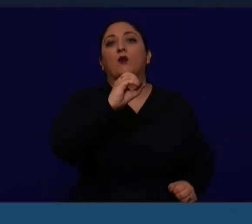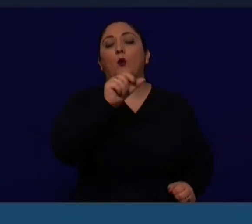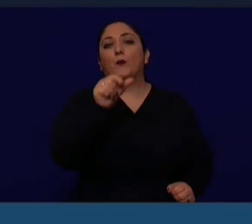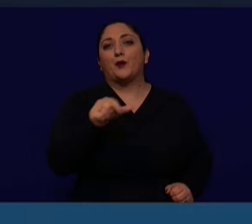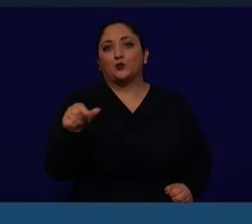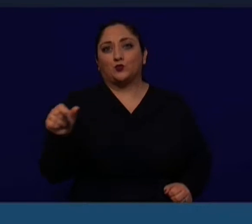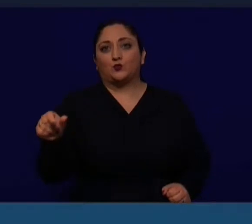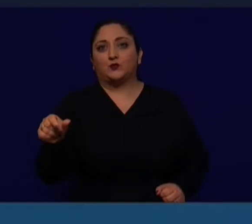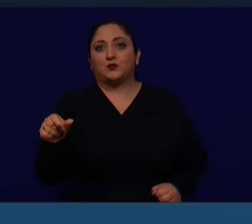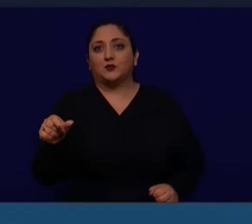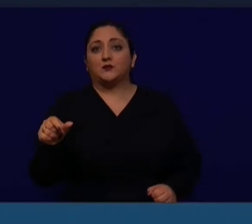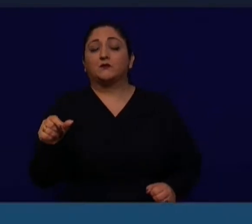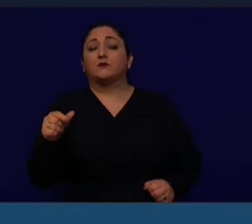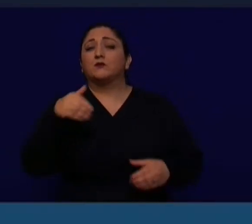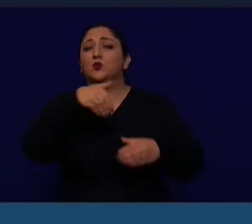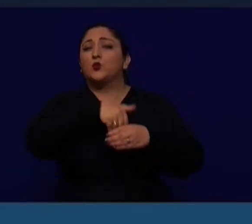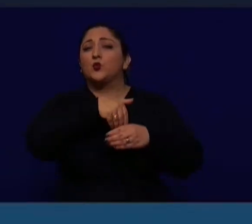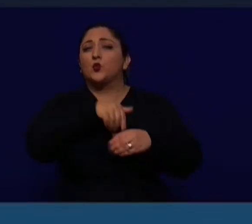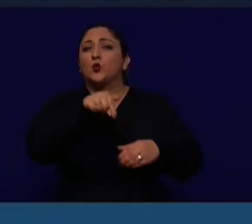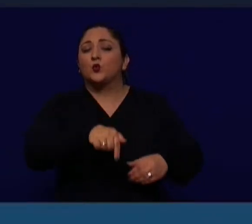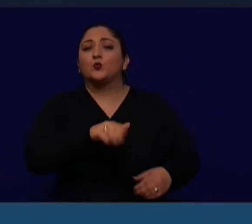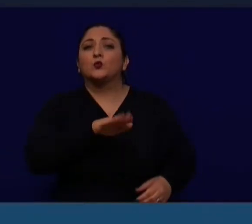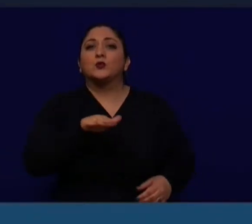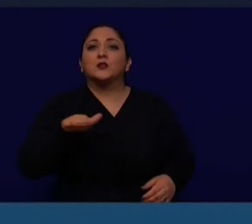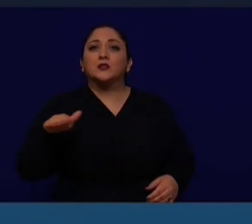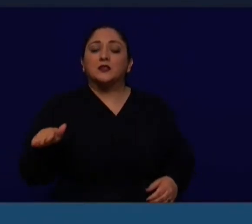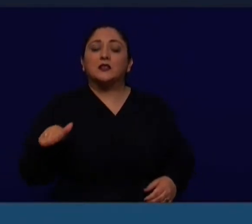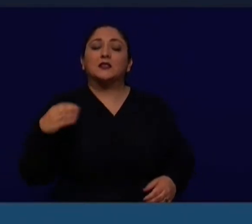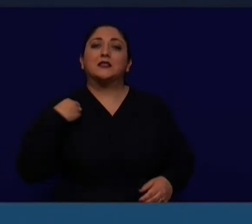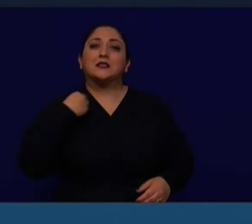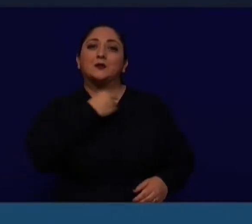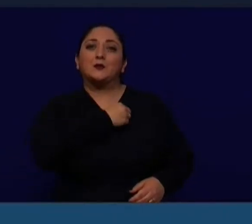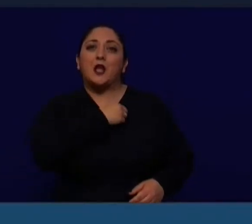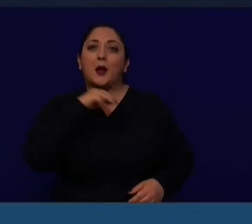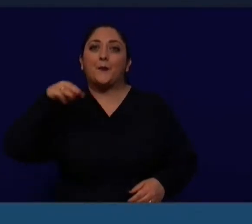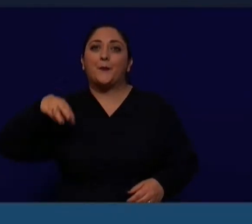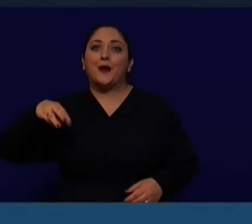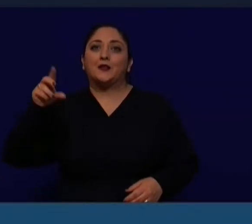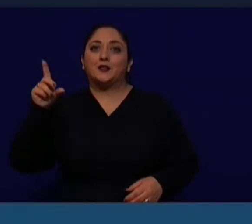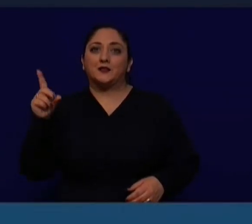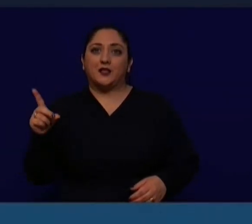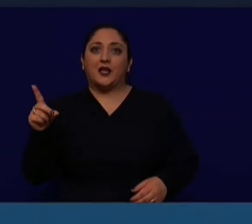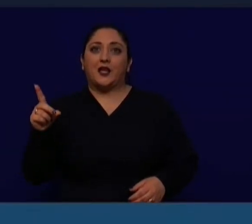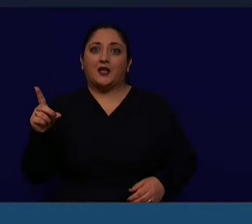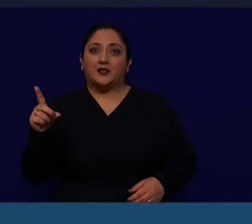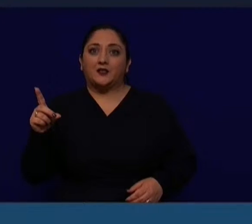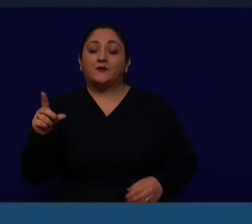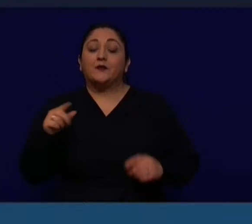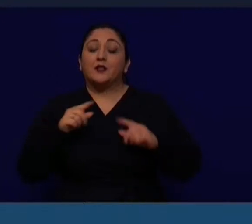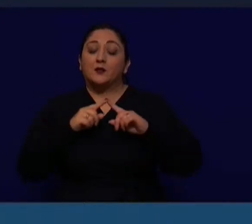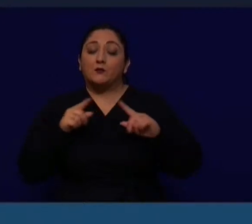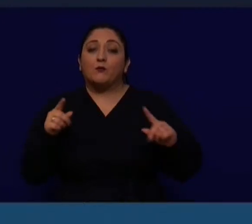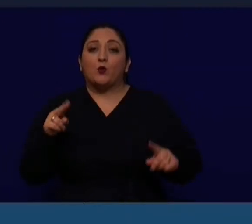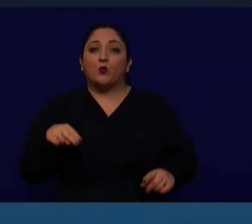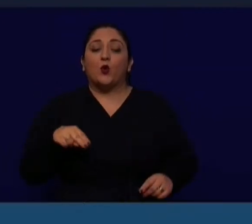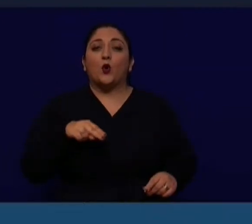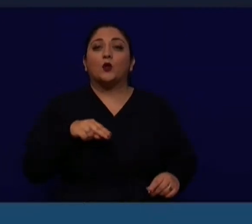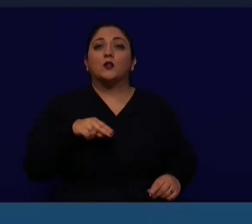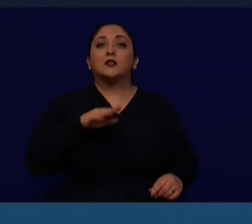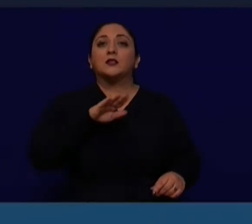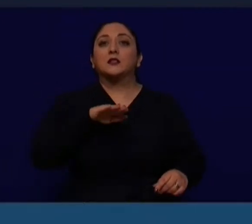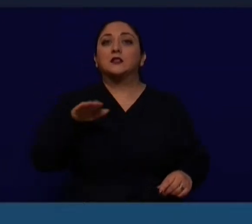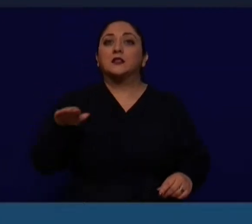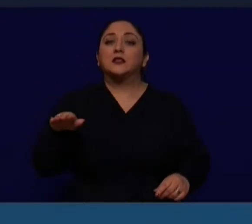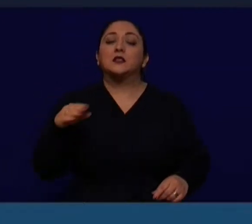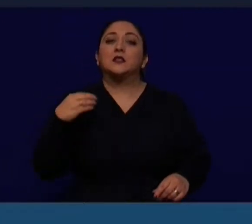dan jinkludi kemm dawk in-nies li huma fl-isptar Mater Dei b'sitwazzjoni akuta, ma jinkludi wkoll dawk in-nies li jkunu qegħdin jinżammu